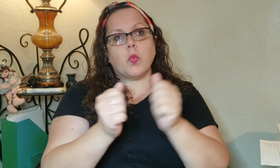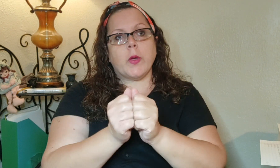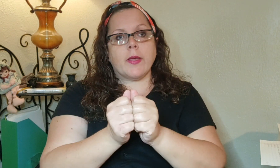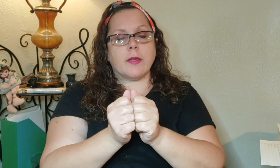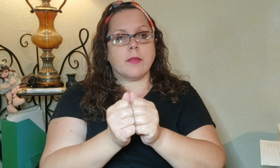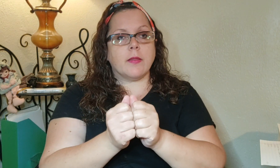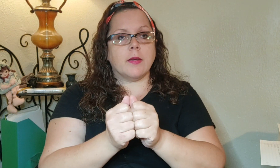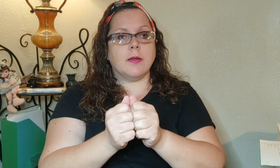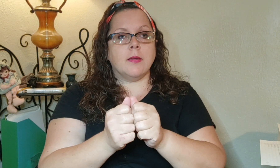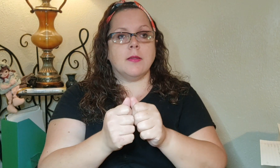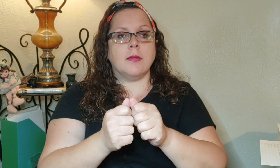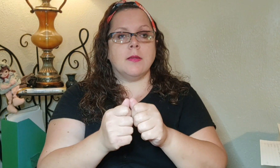with